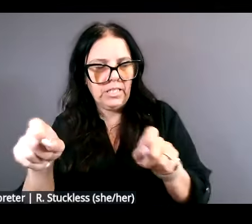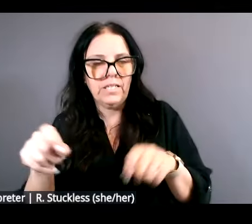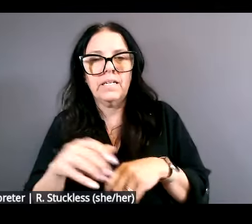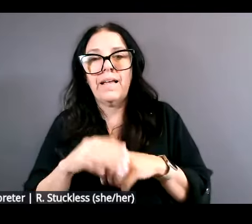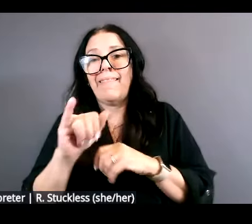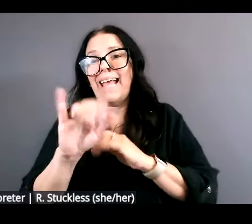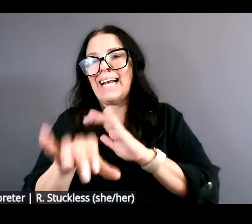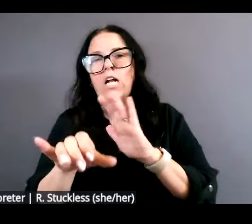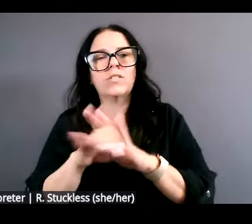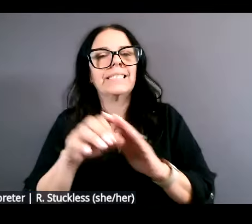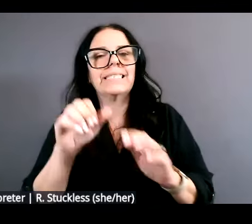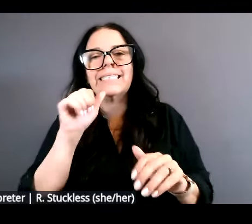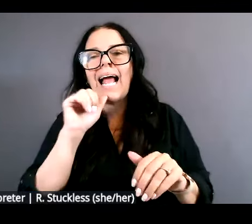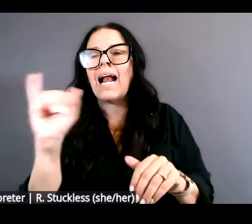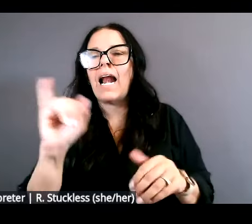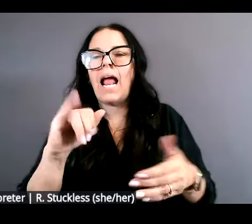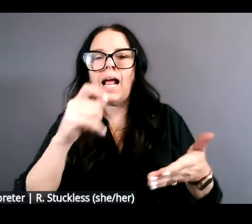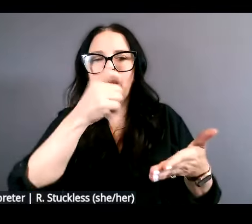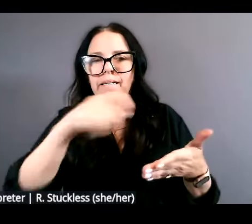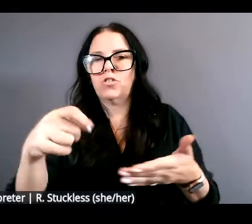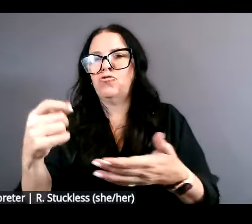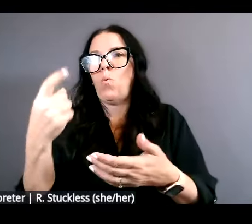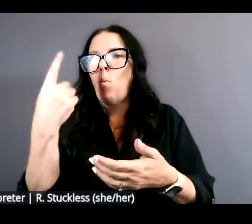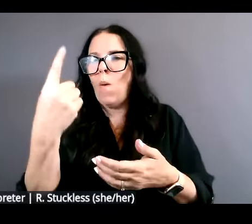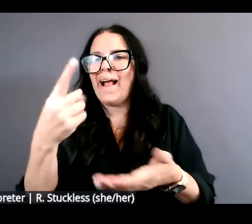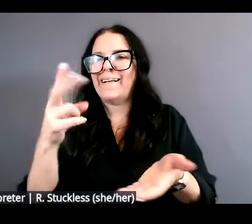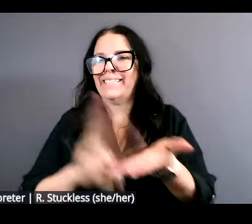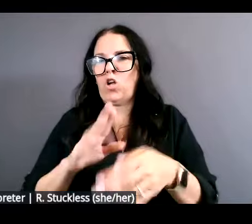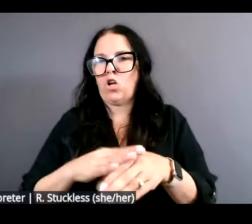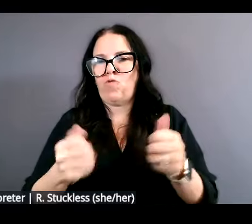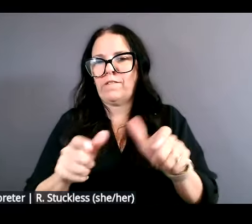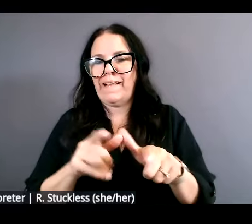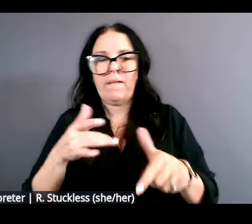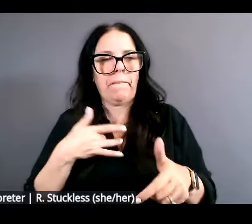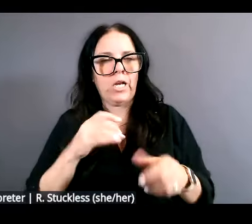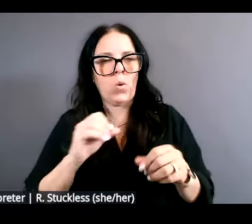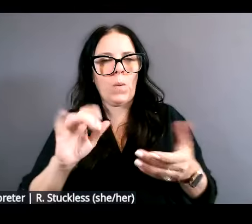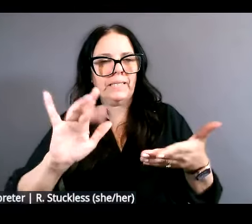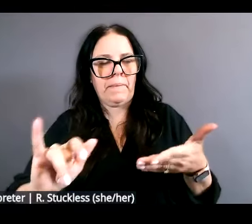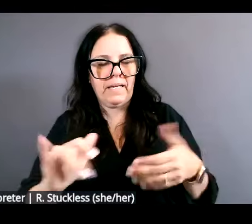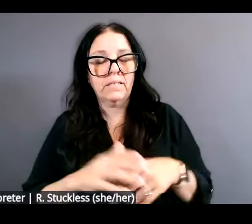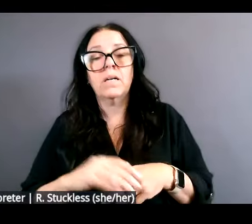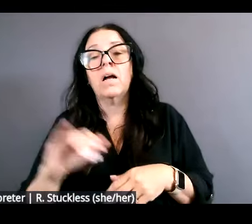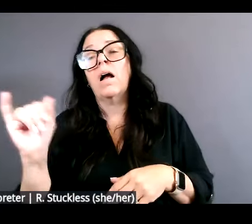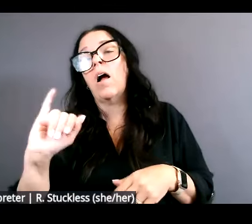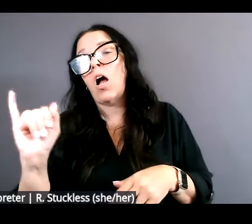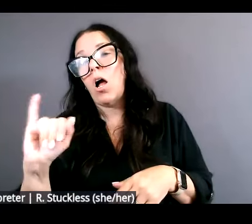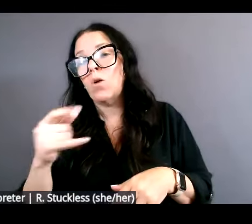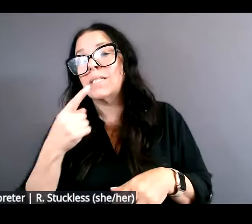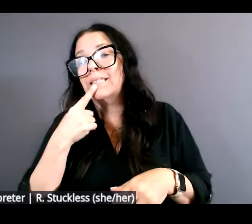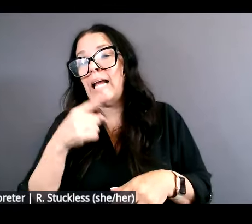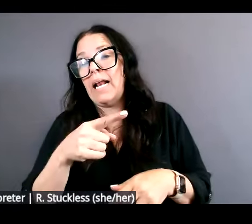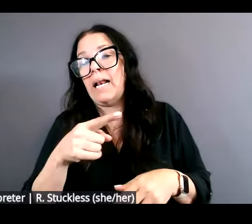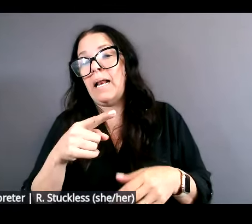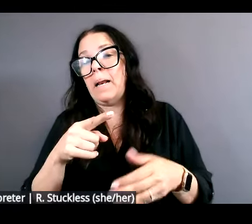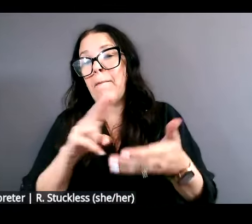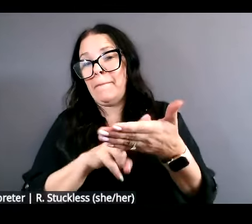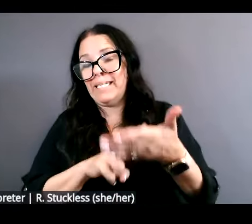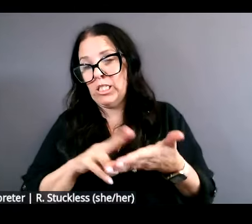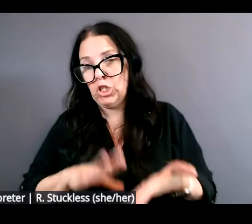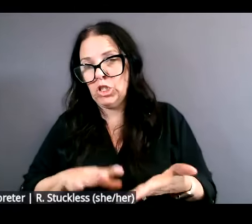consistent with the single signature on the driver's license. And it was also observed that the circulator petition's clear letters can be made